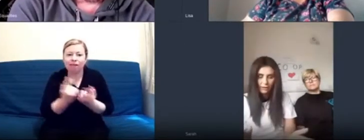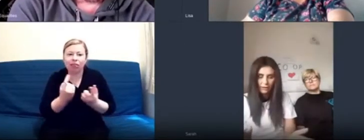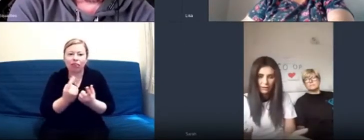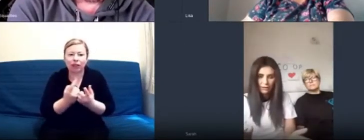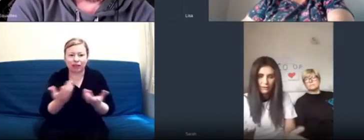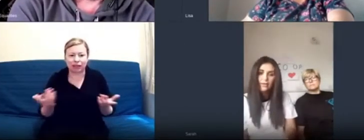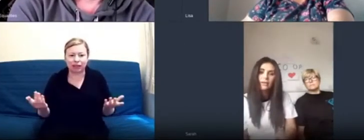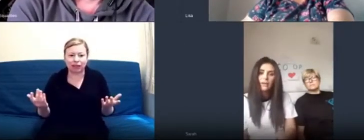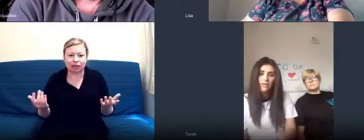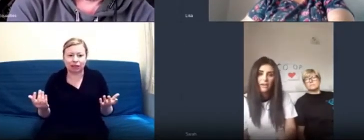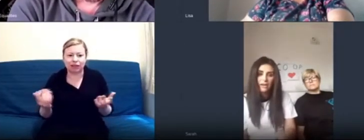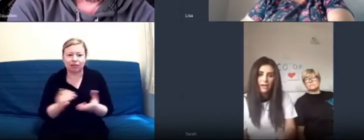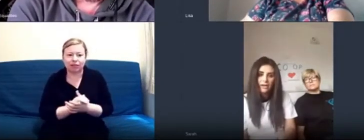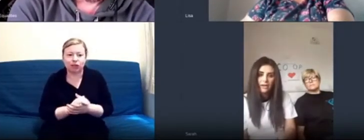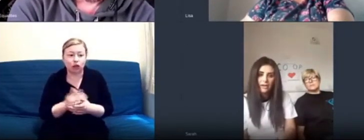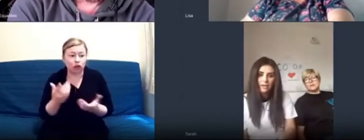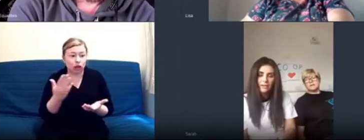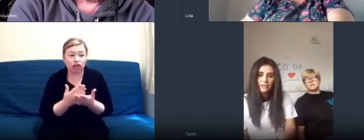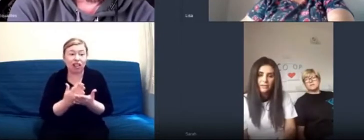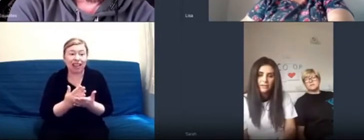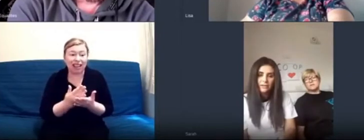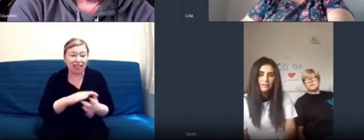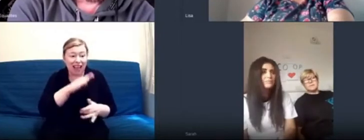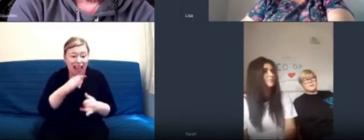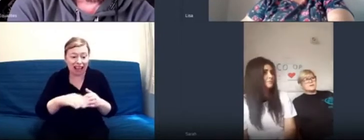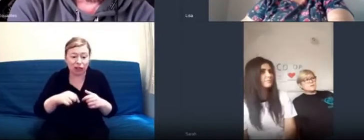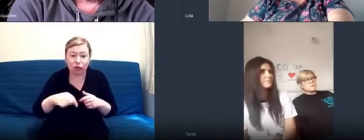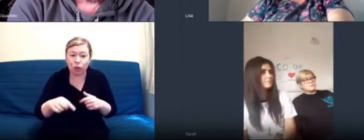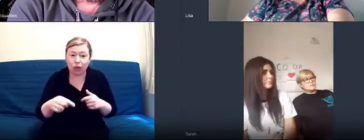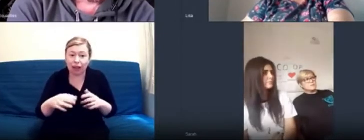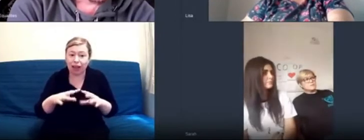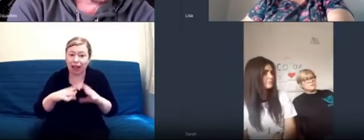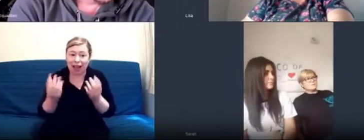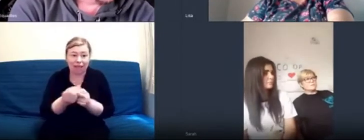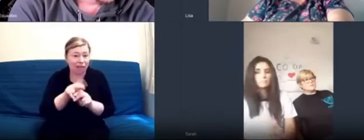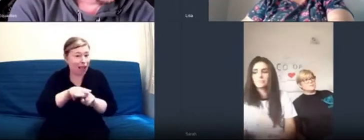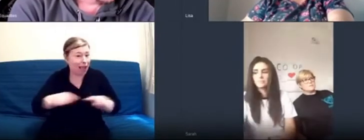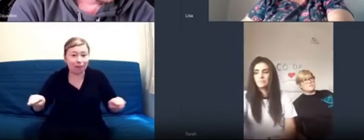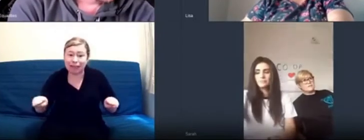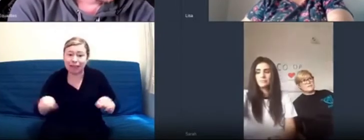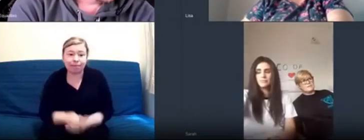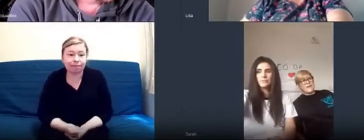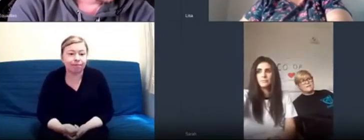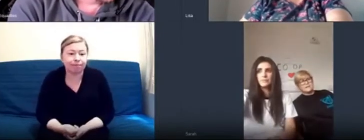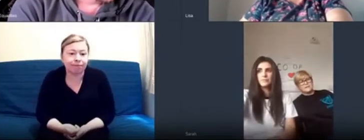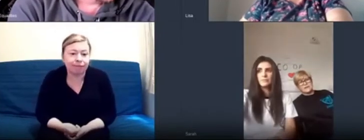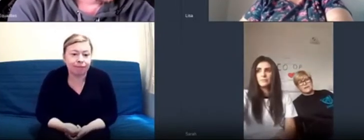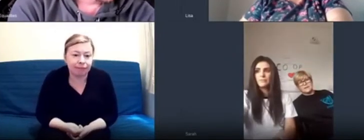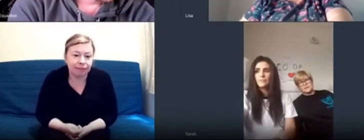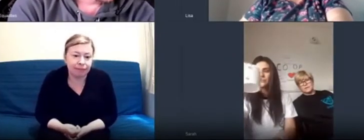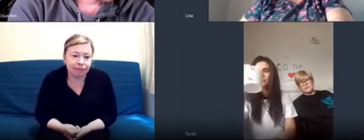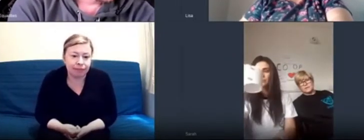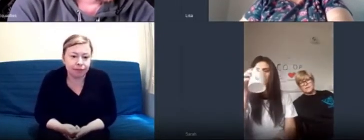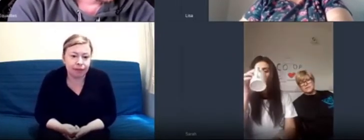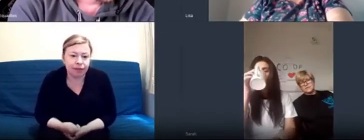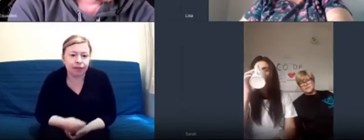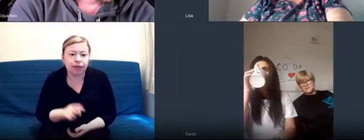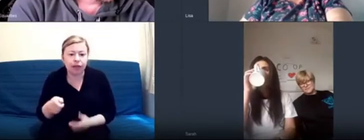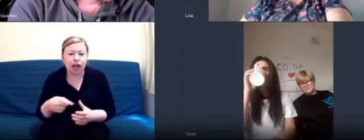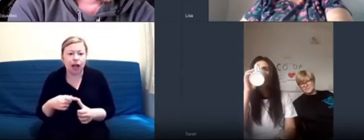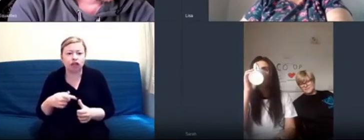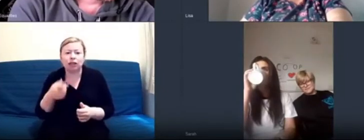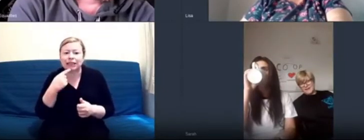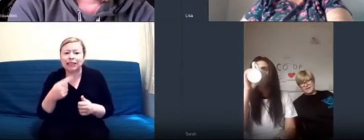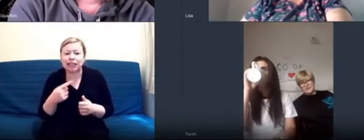week. Wow. Okay. Nothing. And you've got to remember, you know, you're heavily relying on